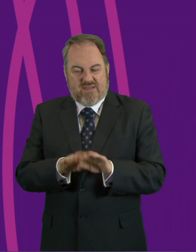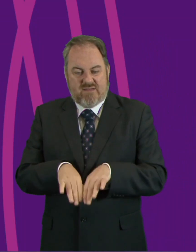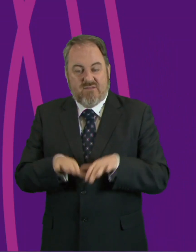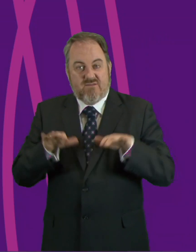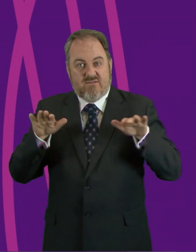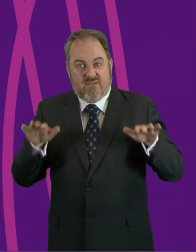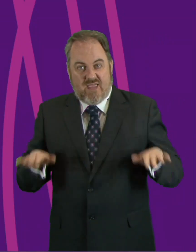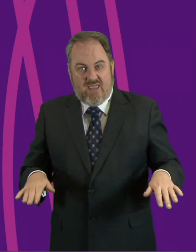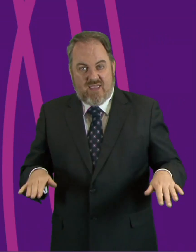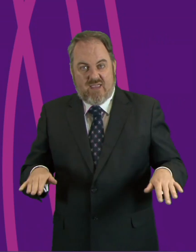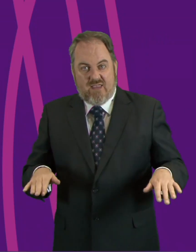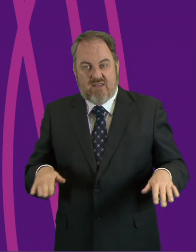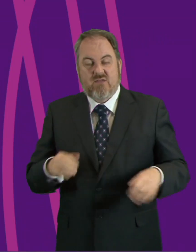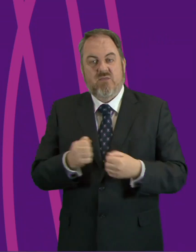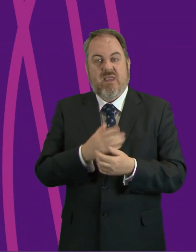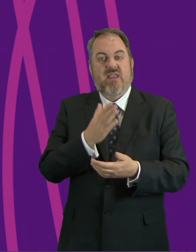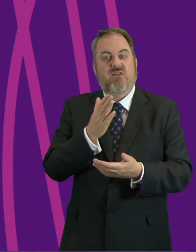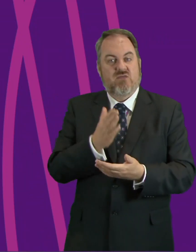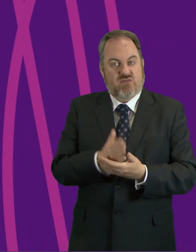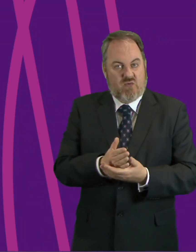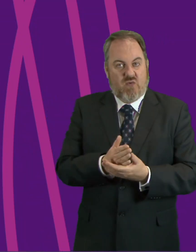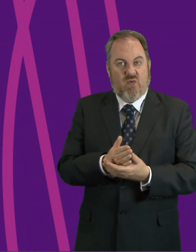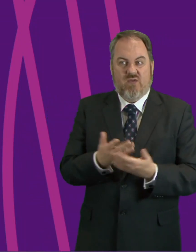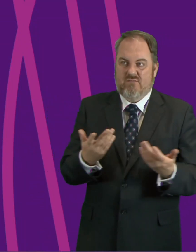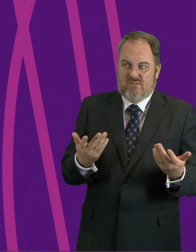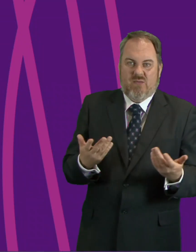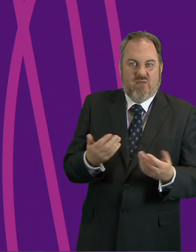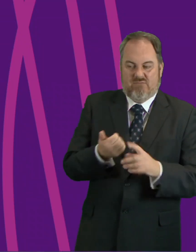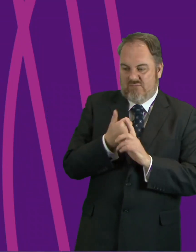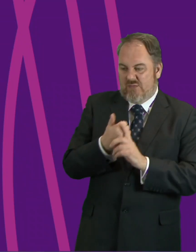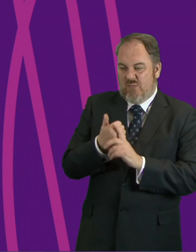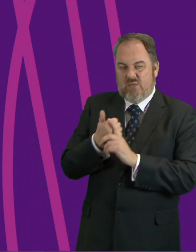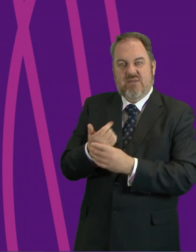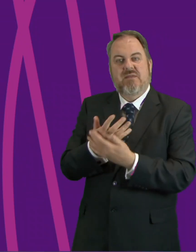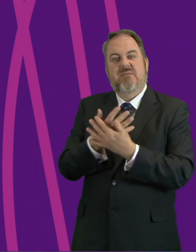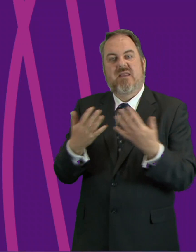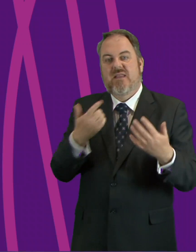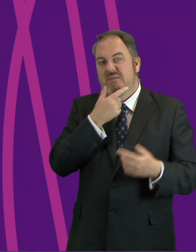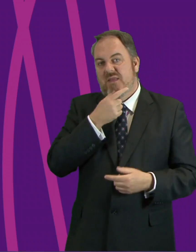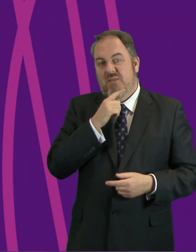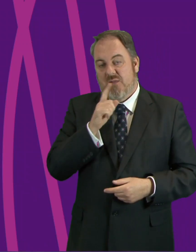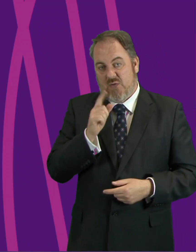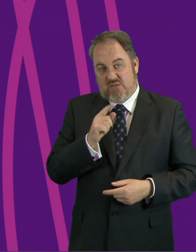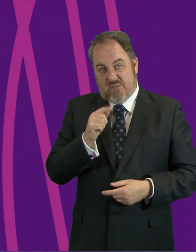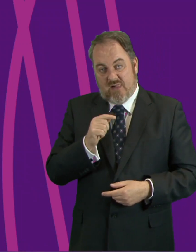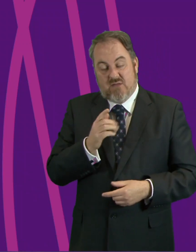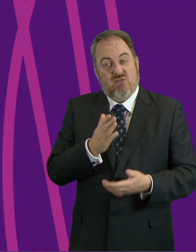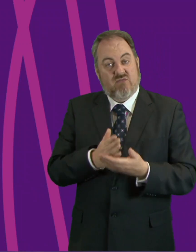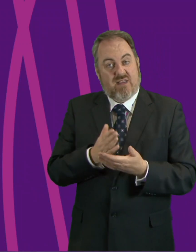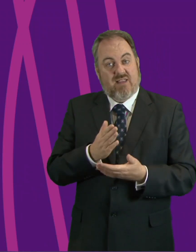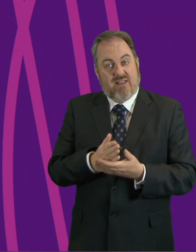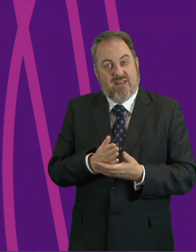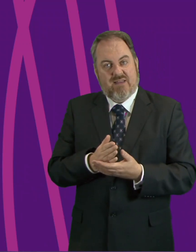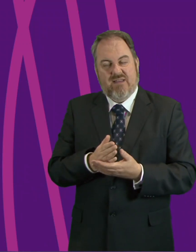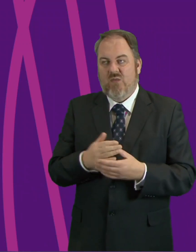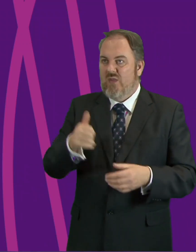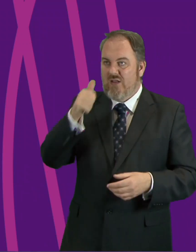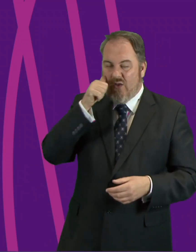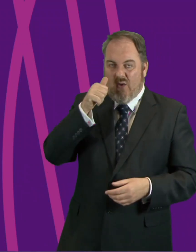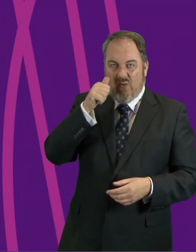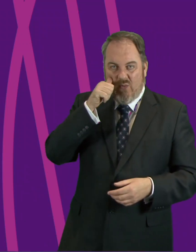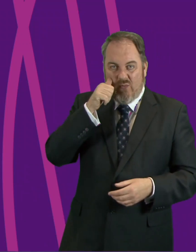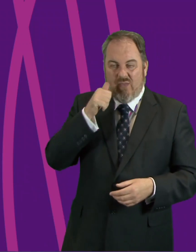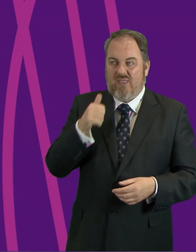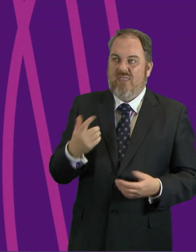what we're doing in many of these issues. And the balance we'll strike here would not necessarily be the same one we would strike in normal times. So